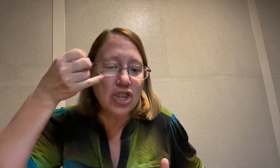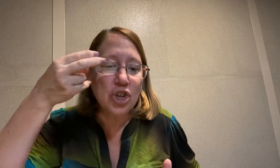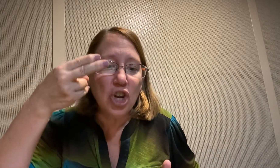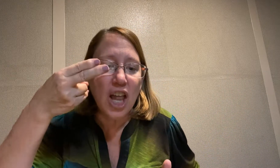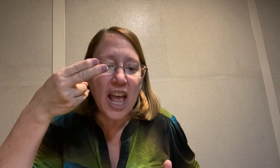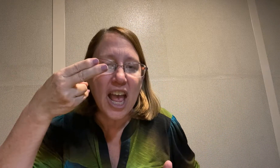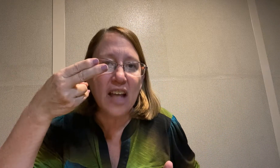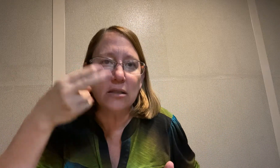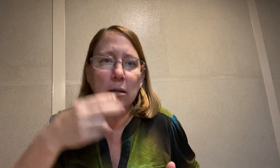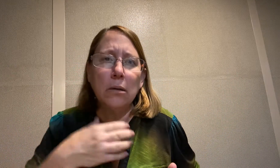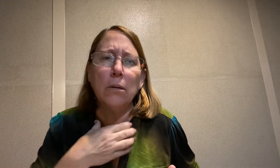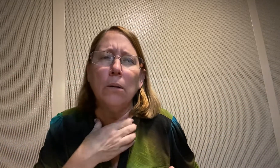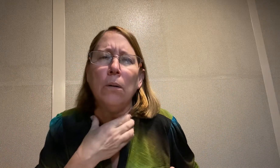Israel Hands,